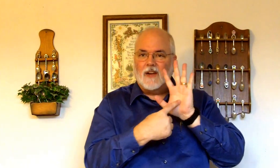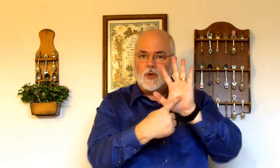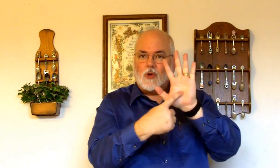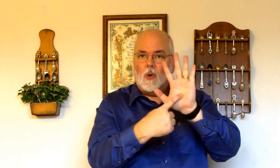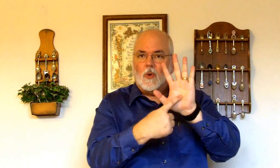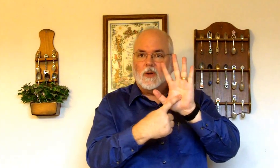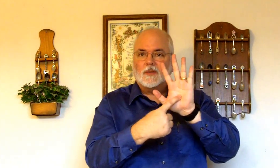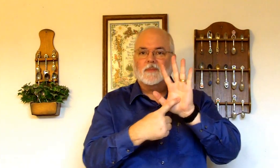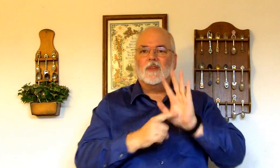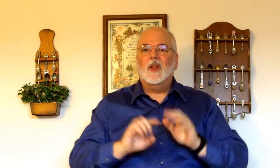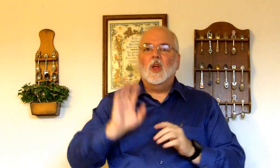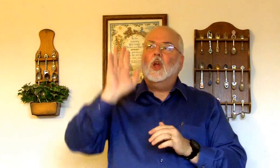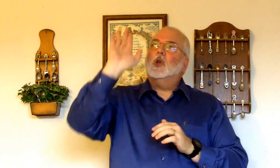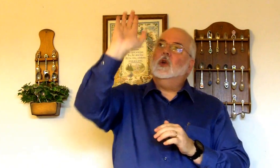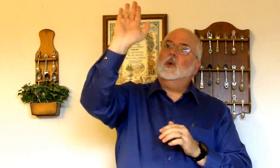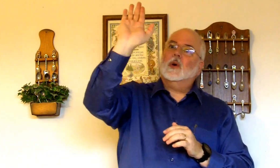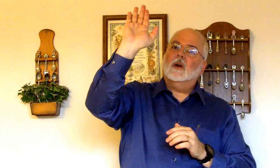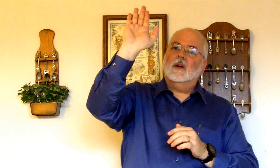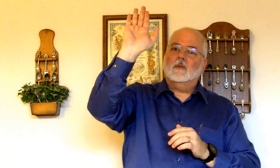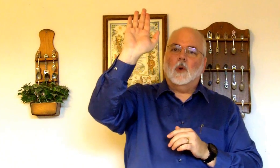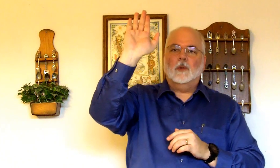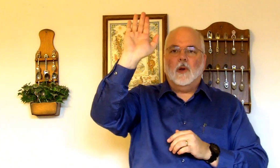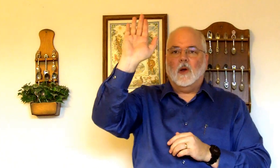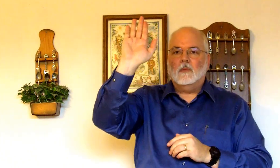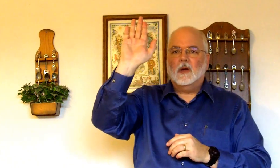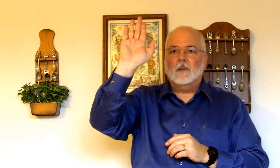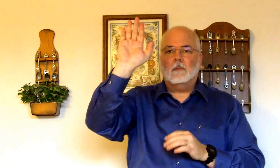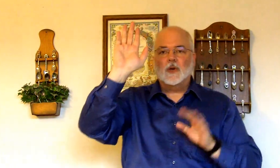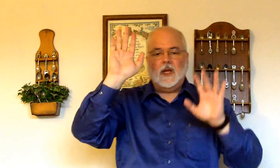for show. Your open palm. Mercy.